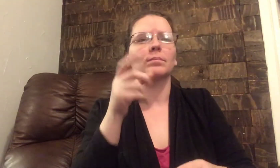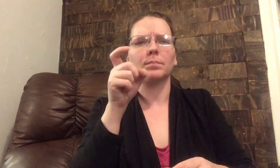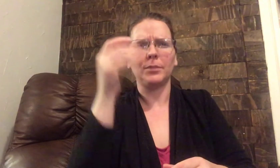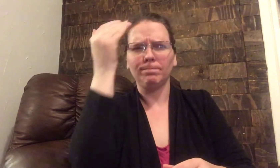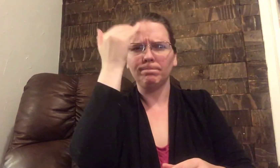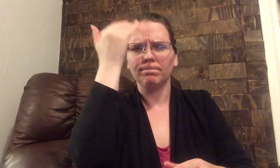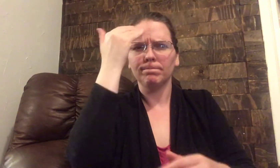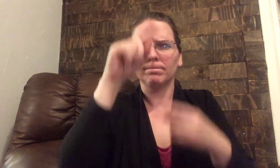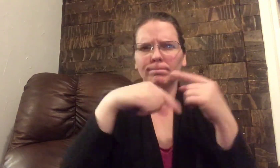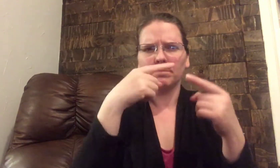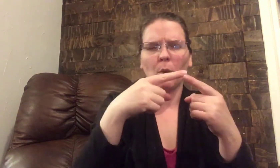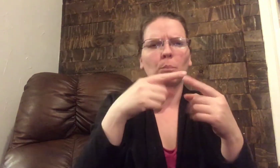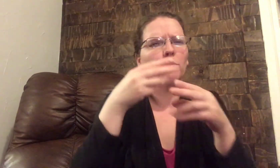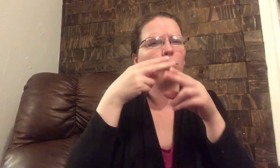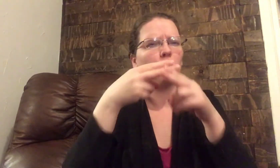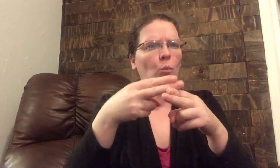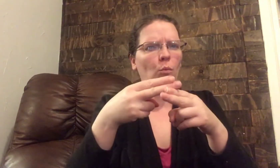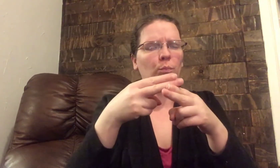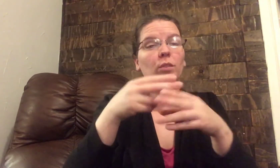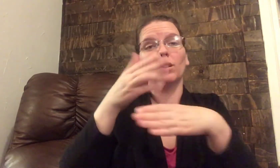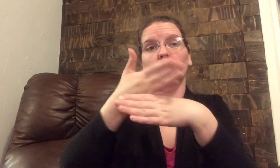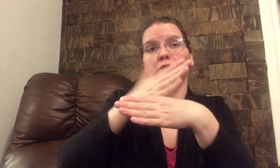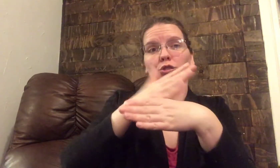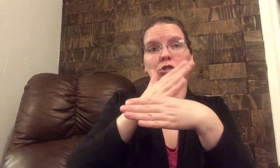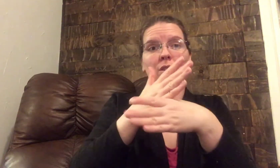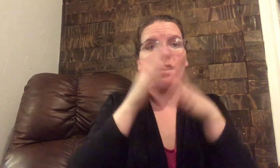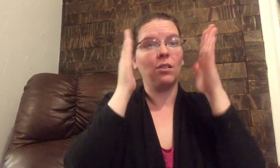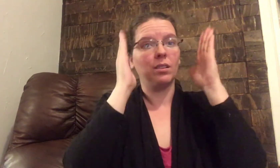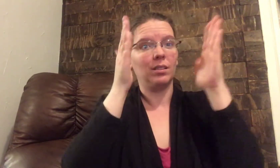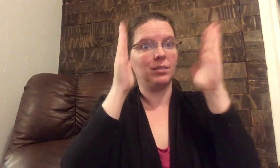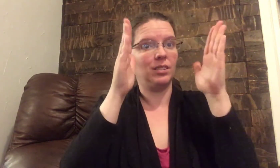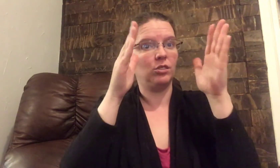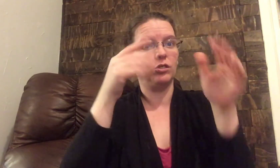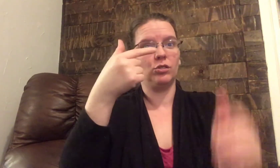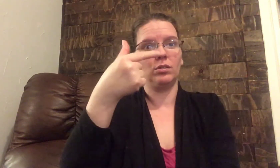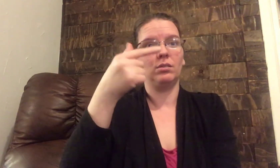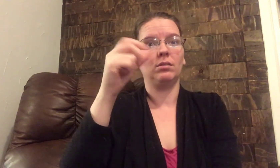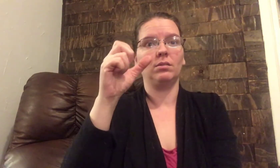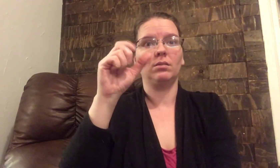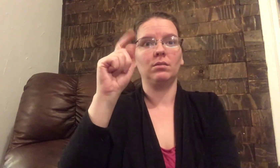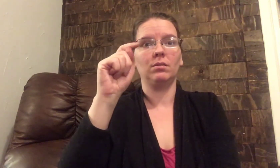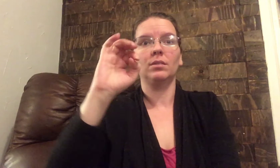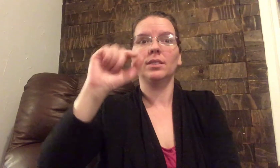And secondly, it's important that you know about what is called shared attention getting.